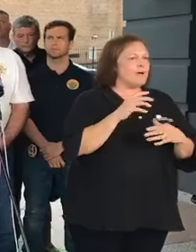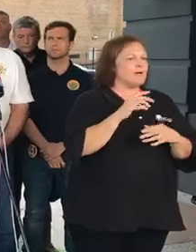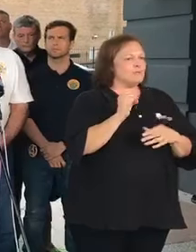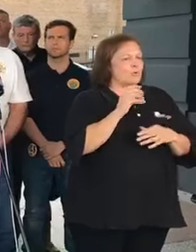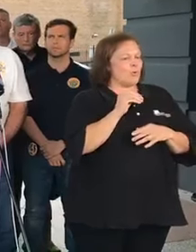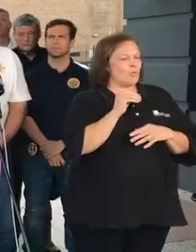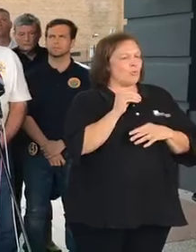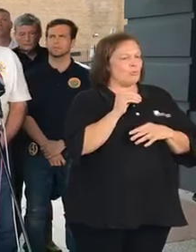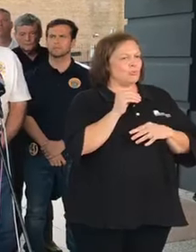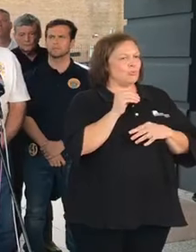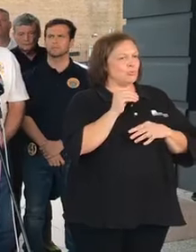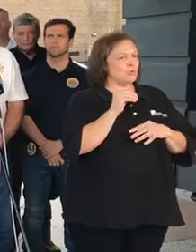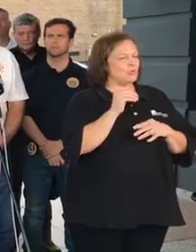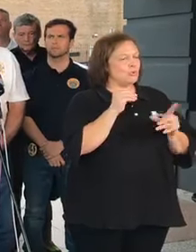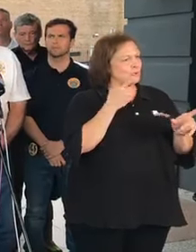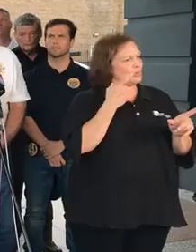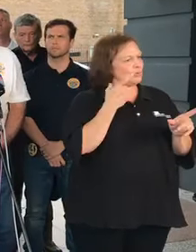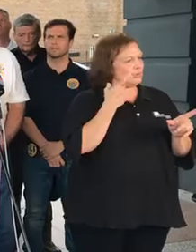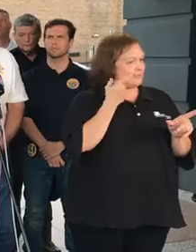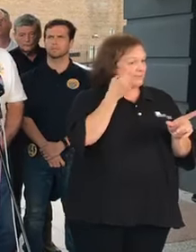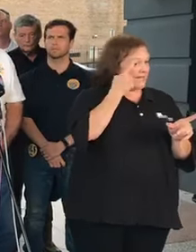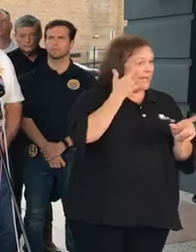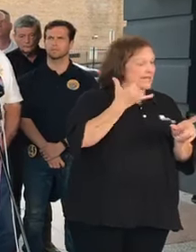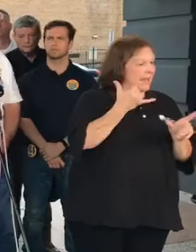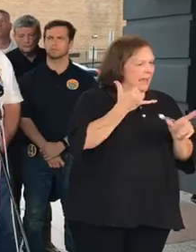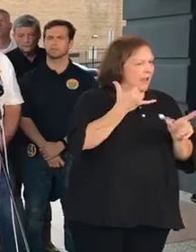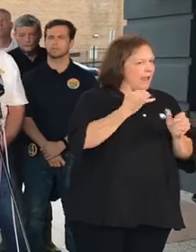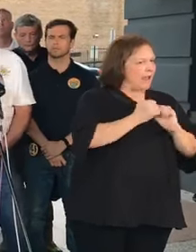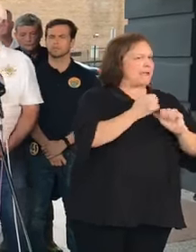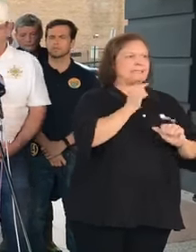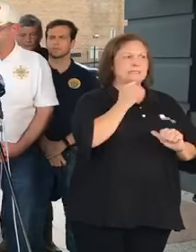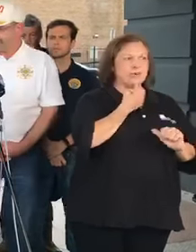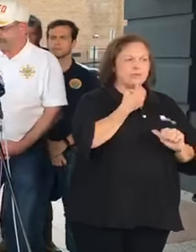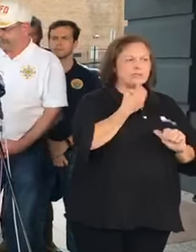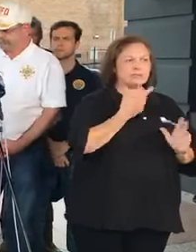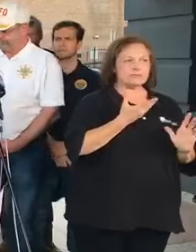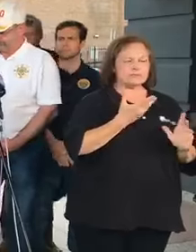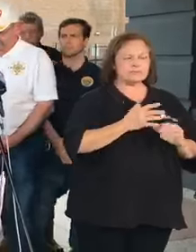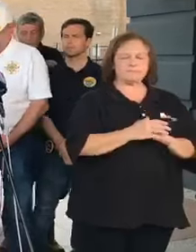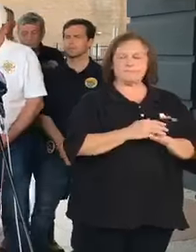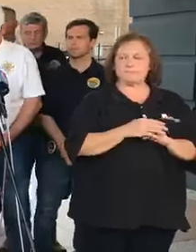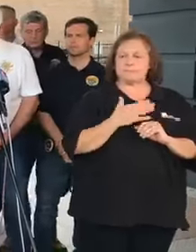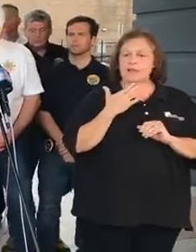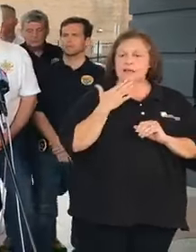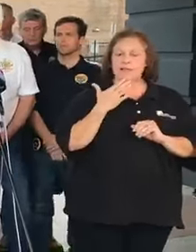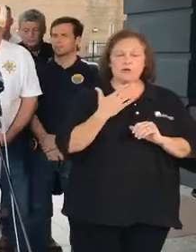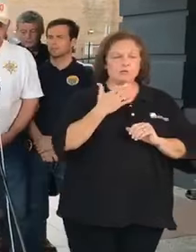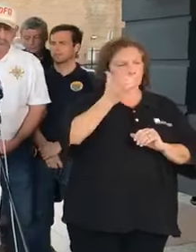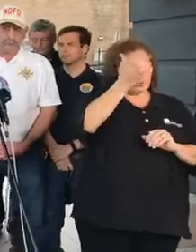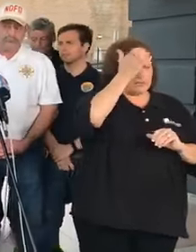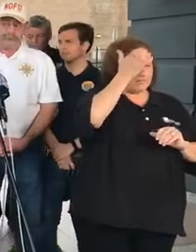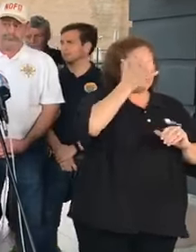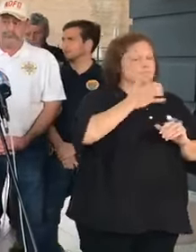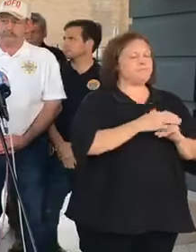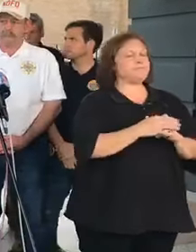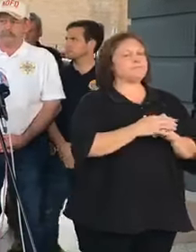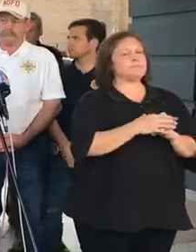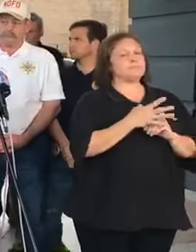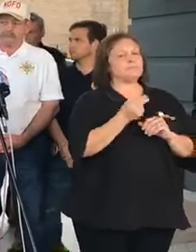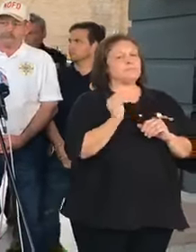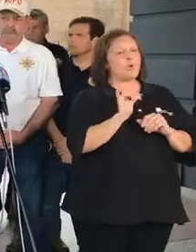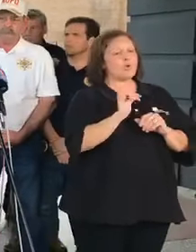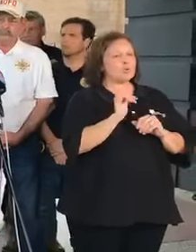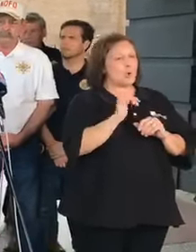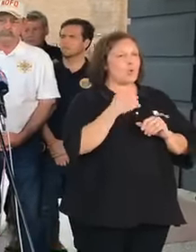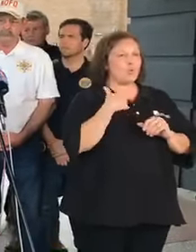gives you the idea of the potential impact that we could face. No, thank you, Chief. And we have also been